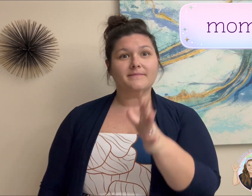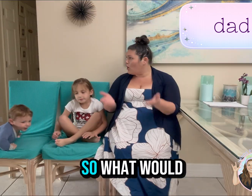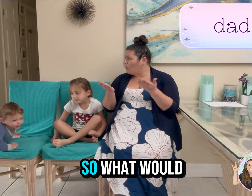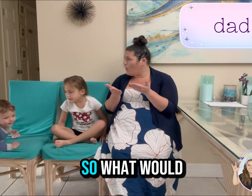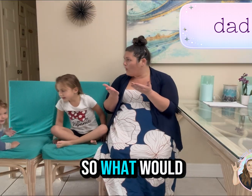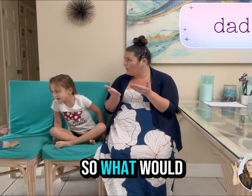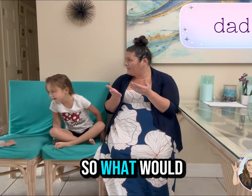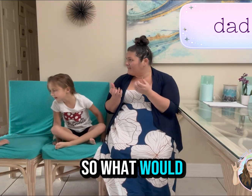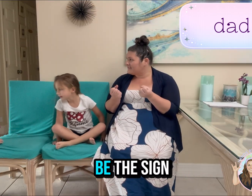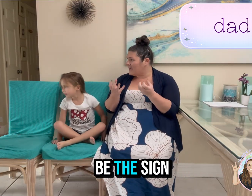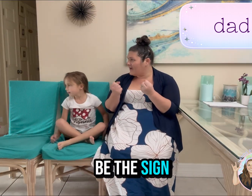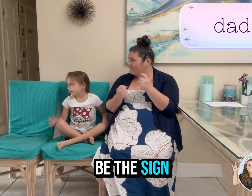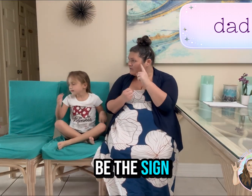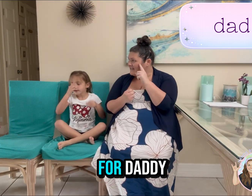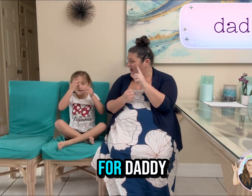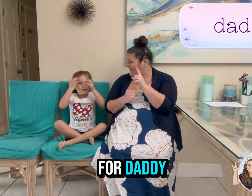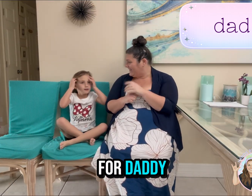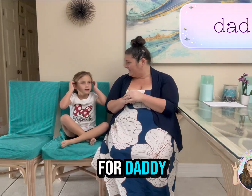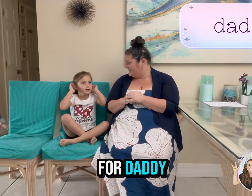So what would be the sign for daddy?